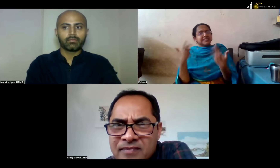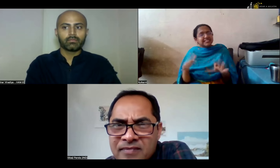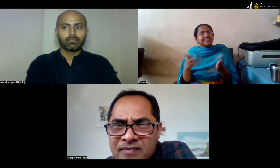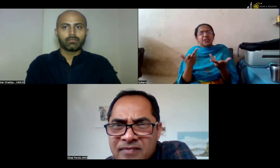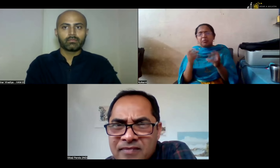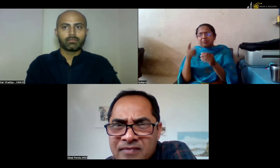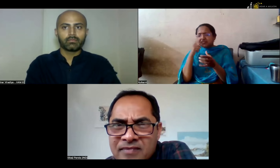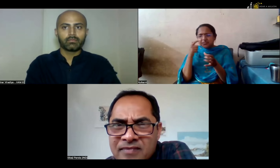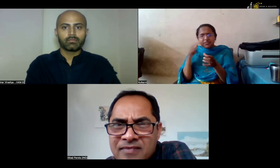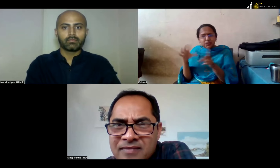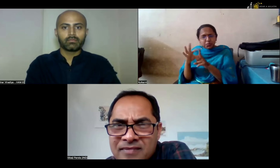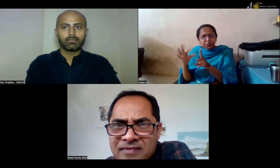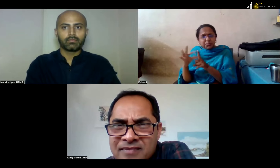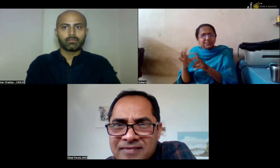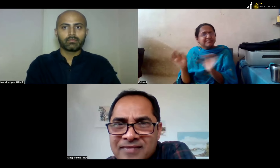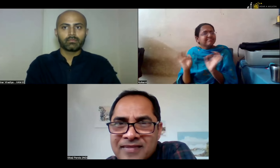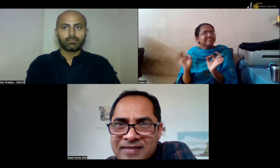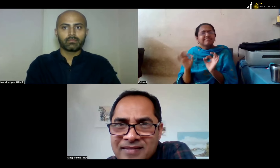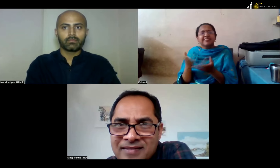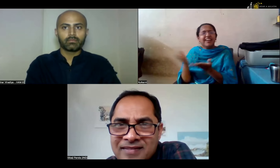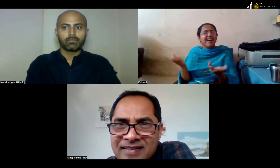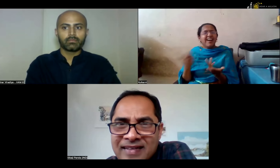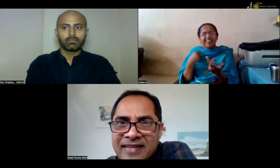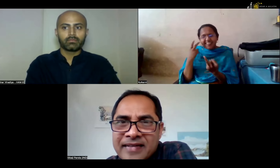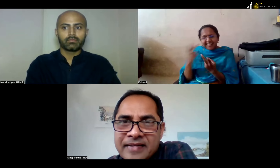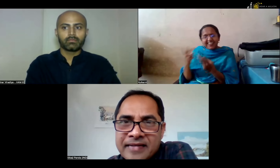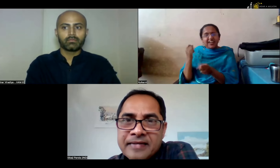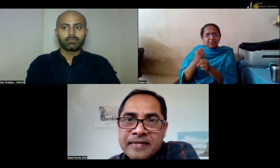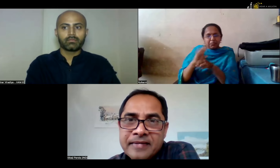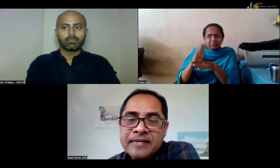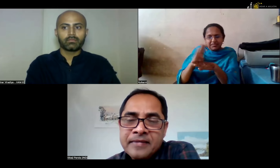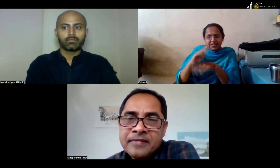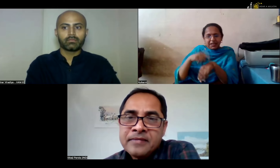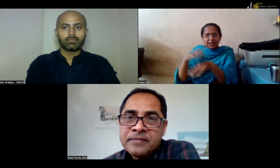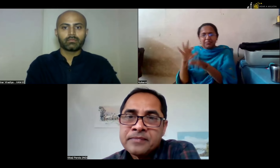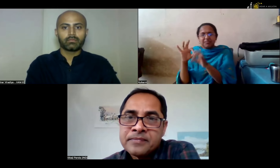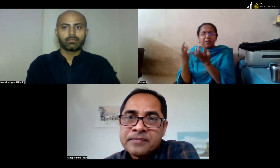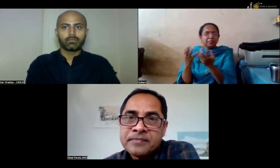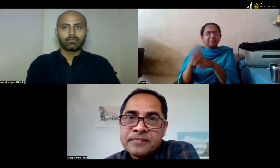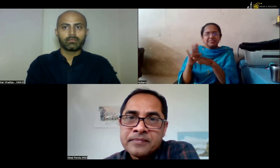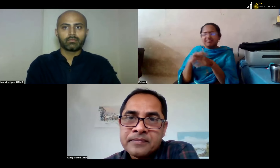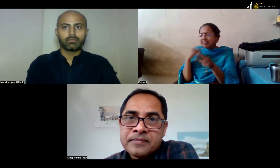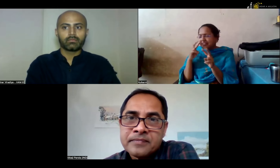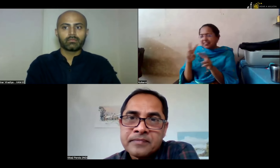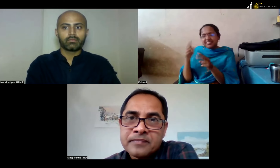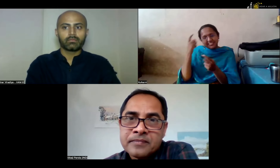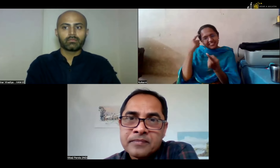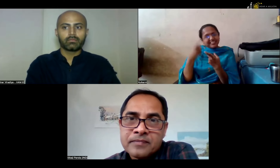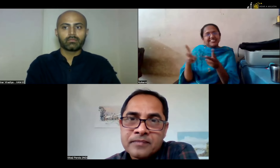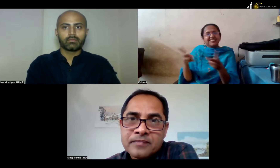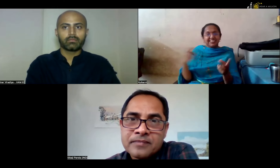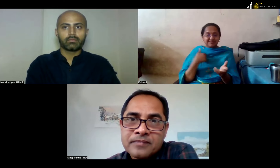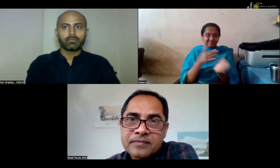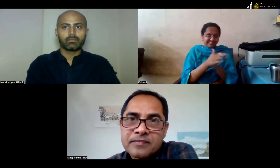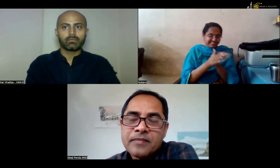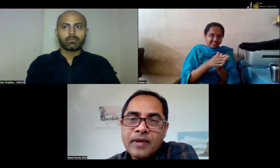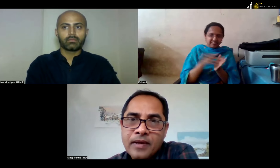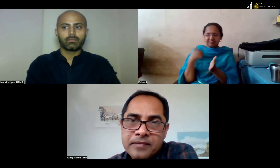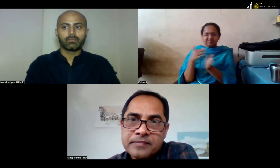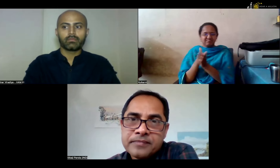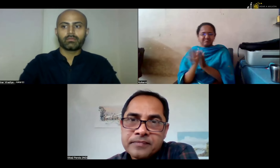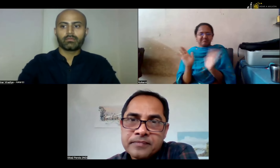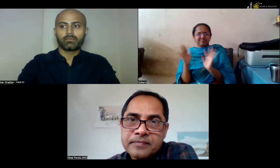education. See, we already have, these discussions, and I saw that most of them would say we are busy with family life,